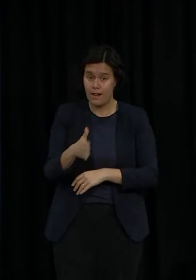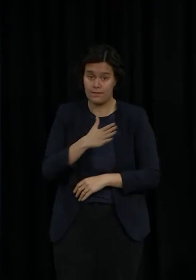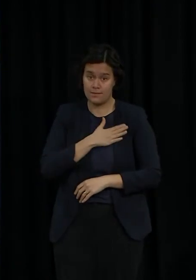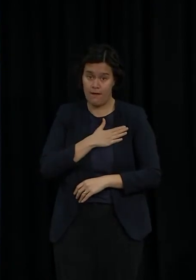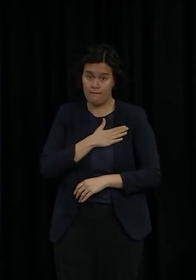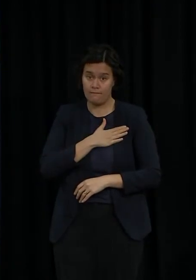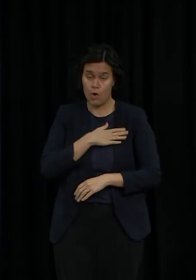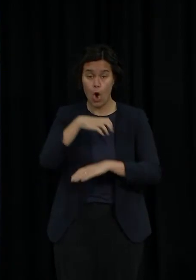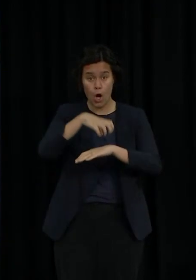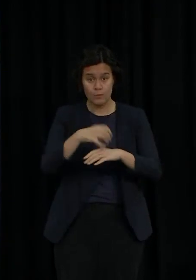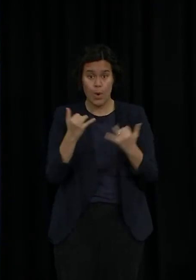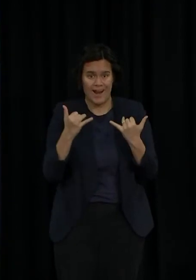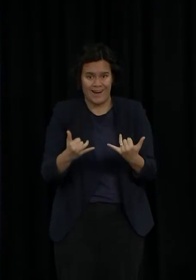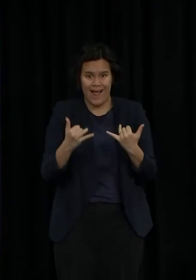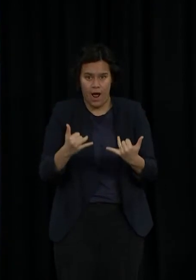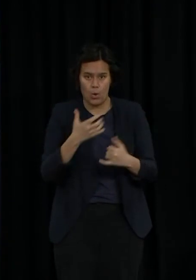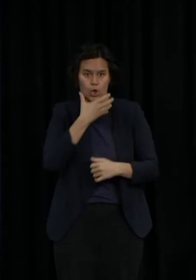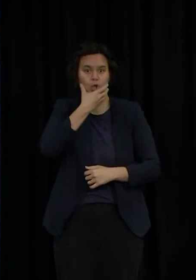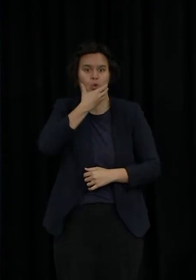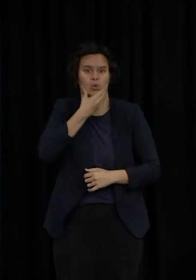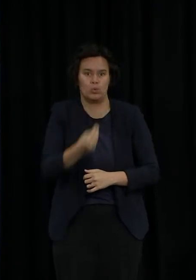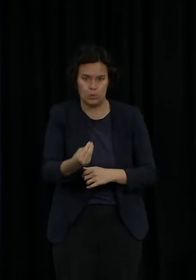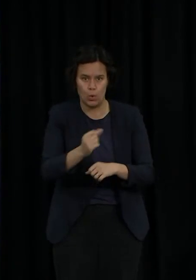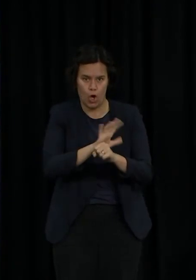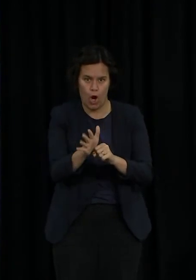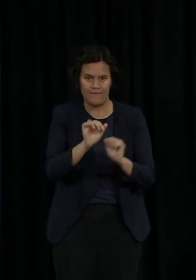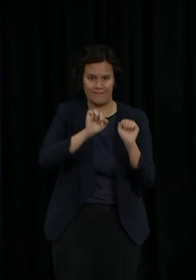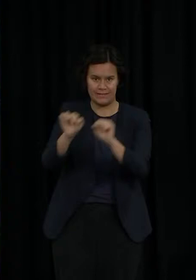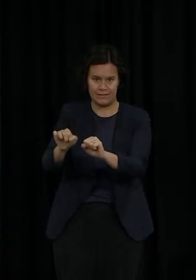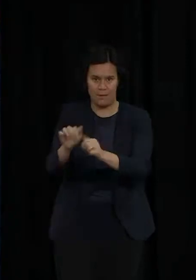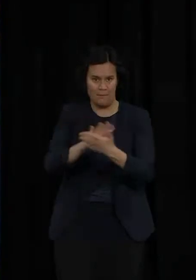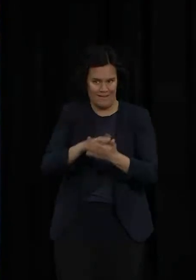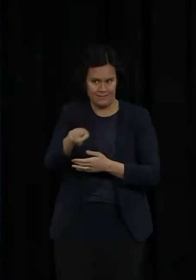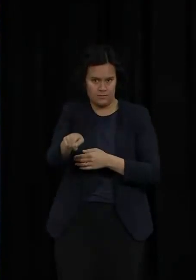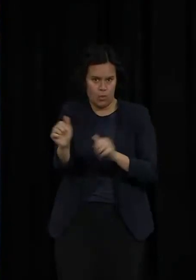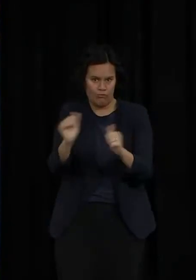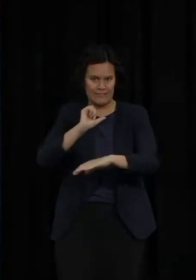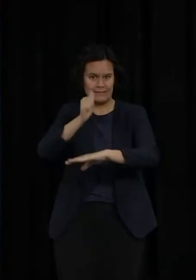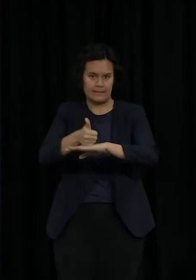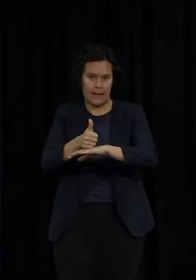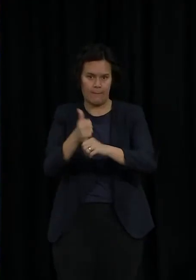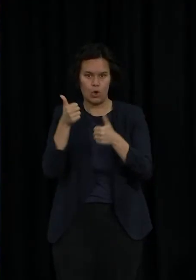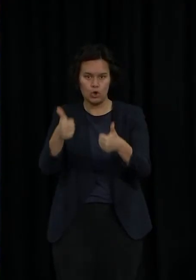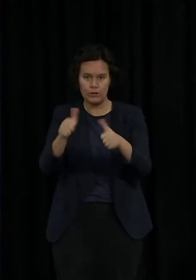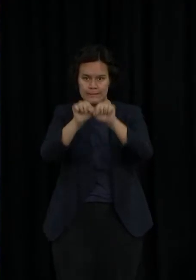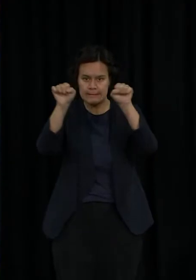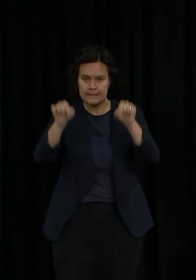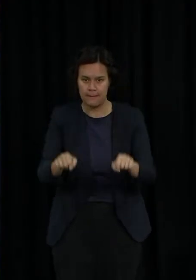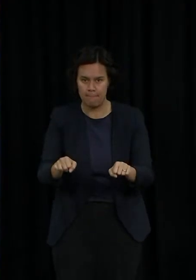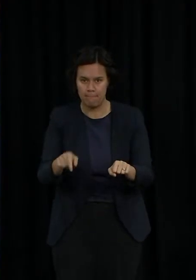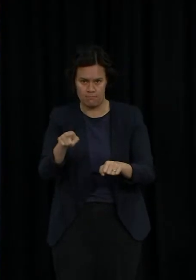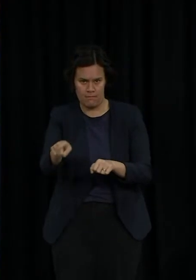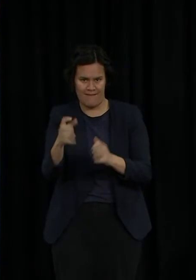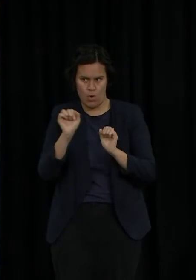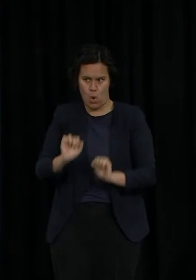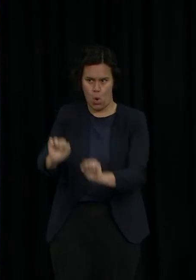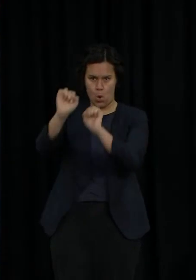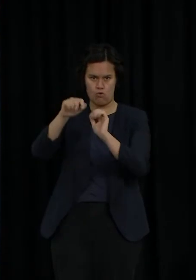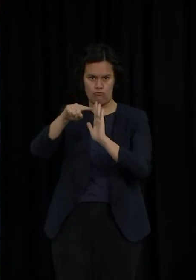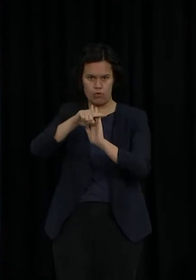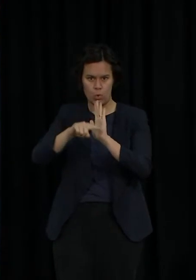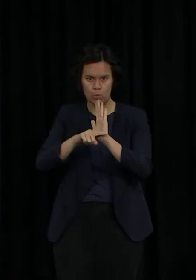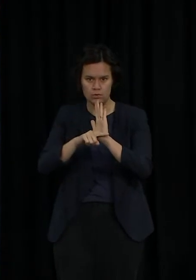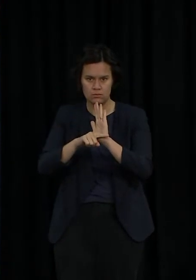patients. This includes adhering to strict infection prevention and control measures, including the use of